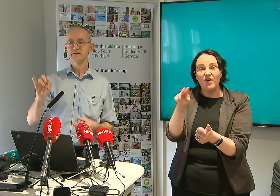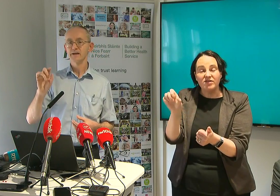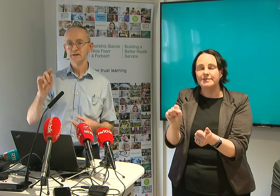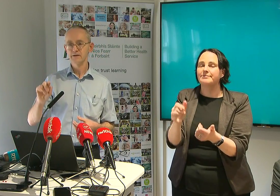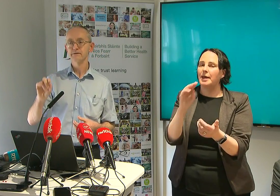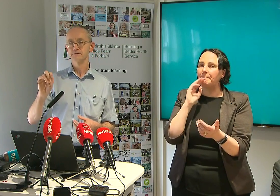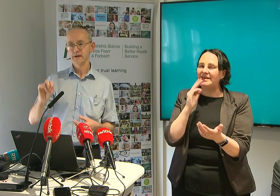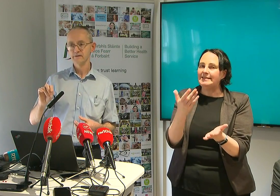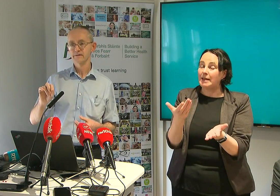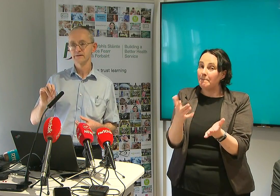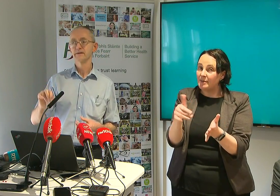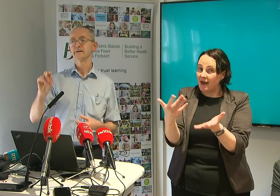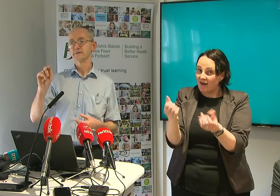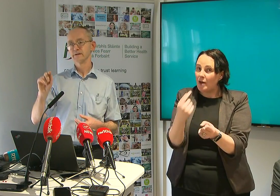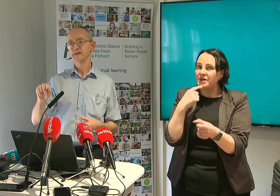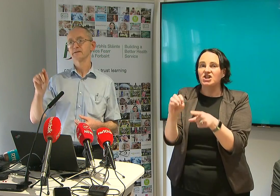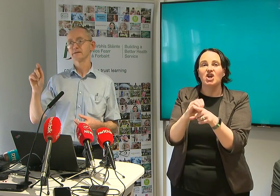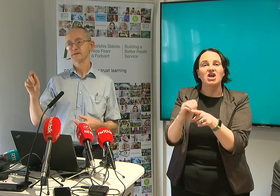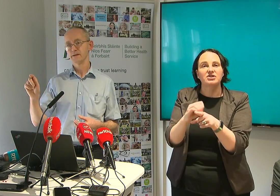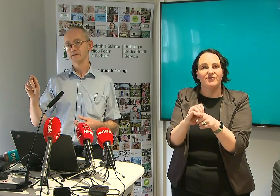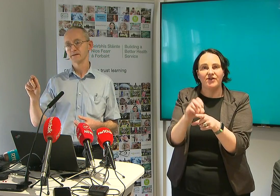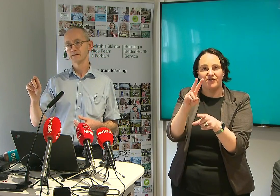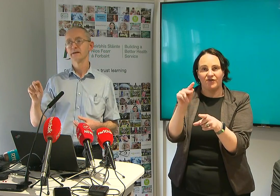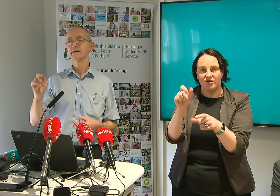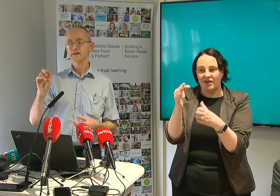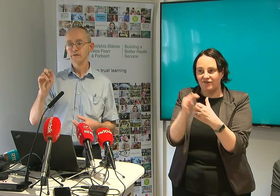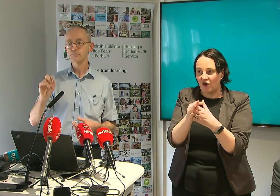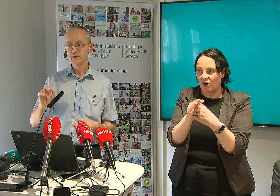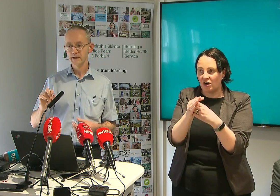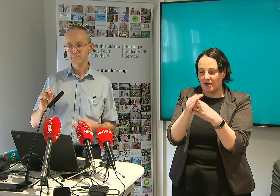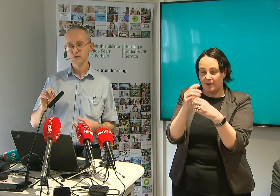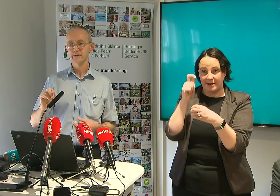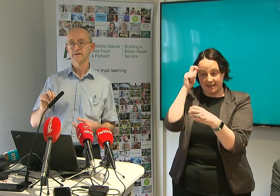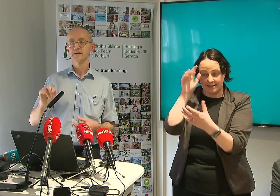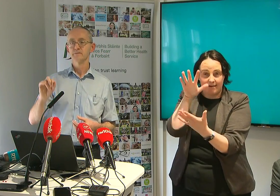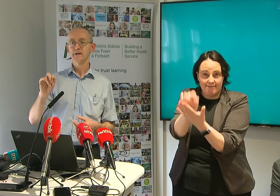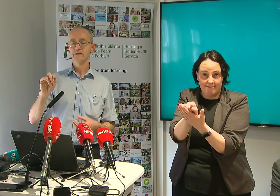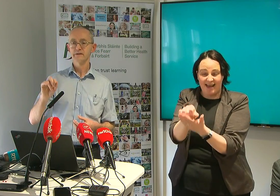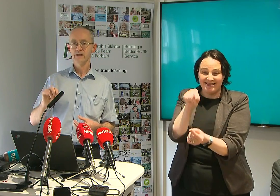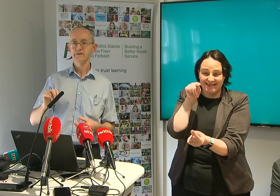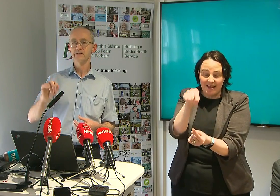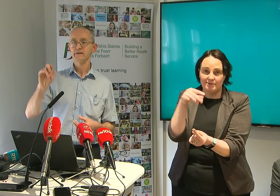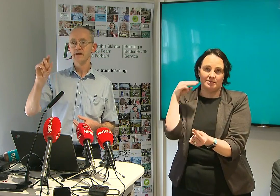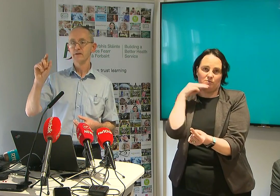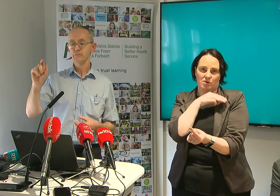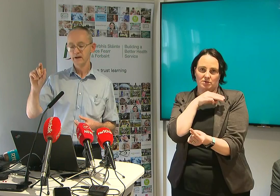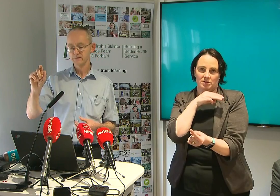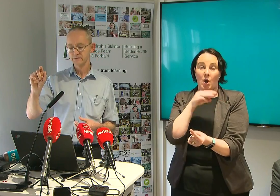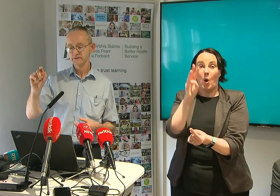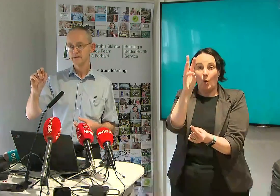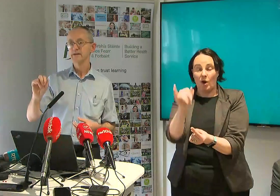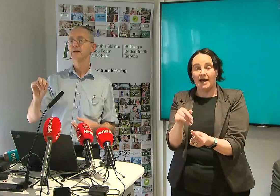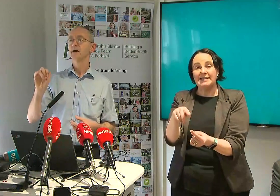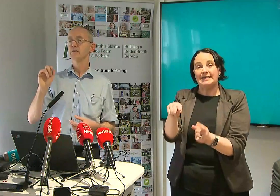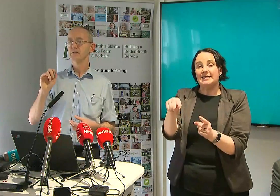there's not enough virus for the test to detect. And that's really important, because the test is either